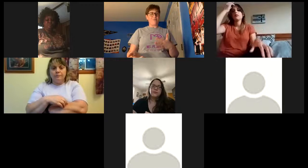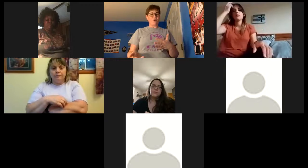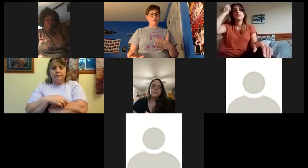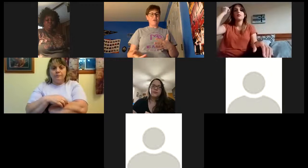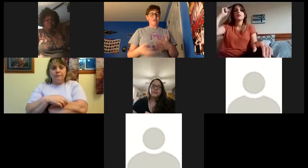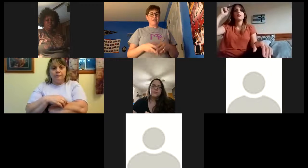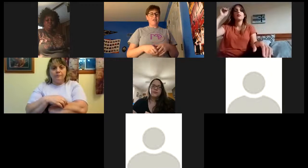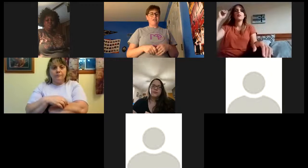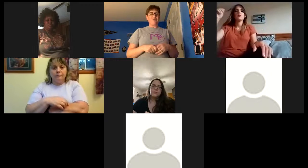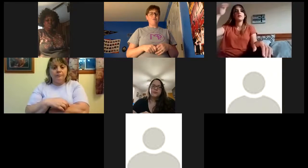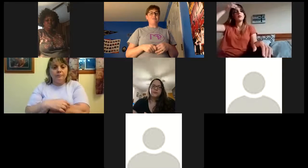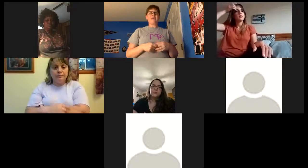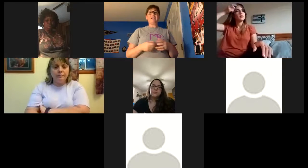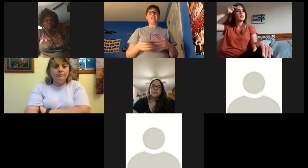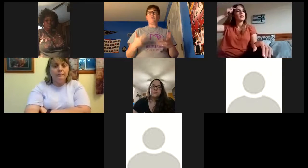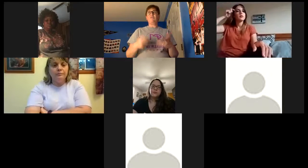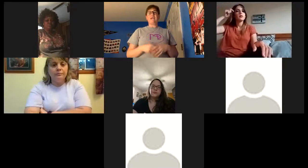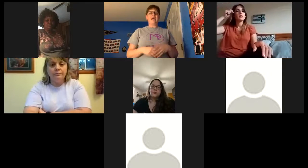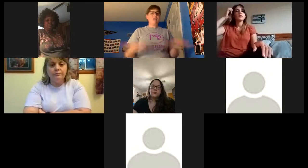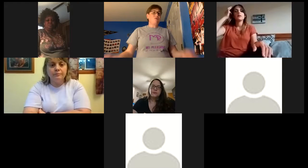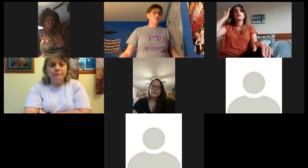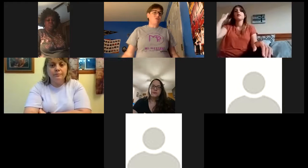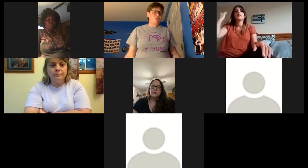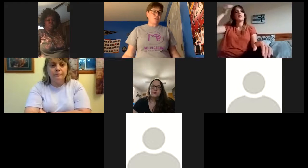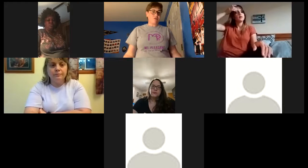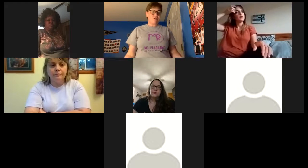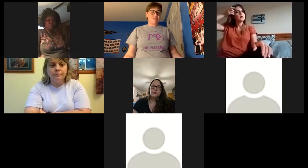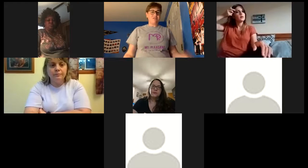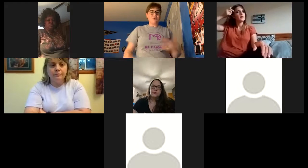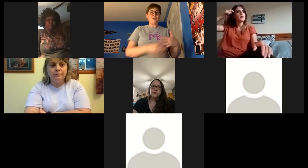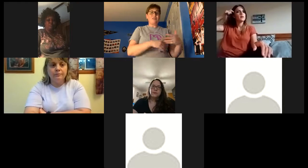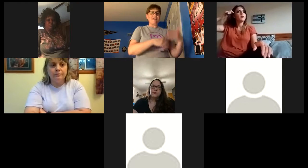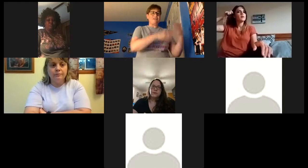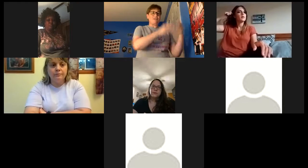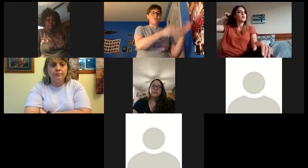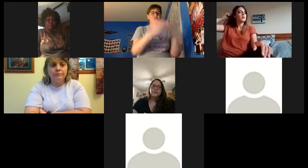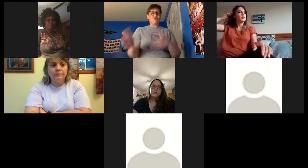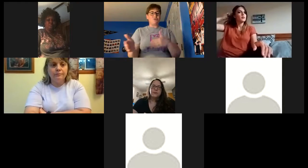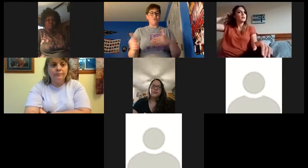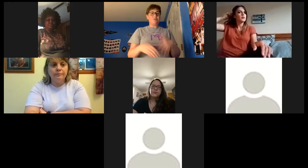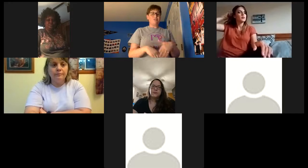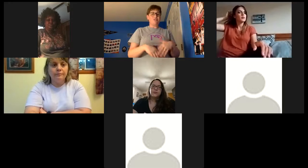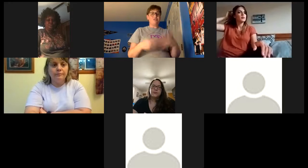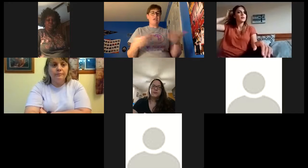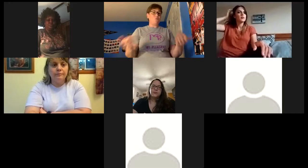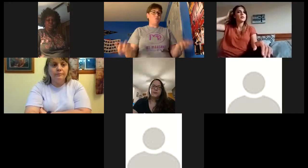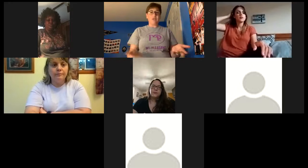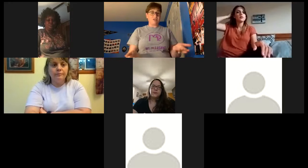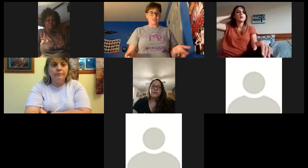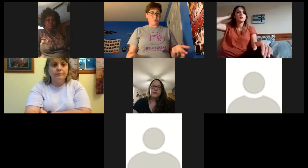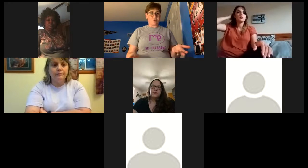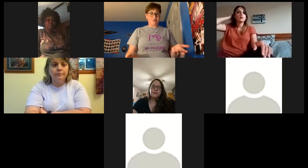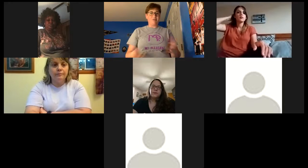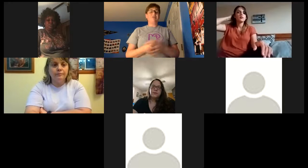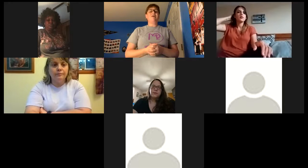type word. You know, almost like we'll say, hey, want to go to the store? So you leave out the do you and you just say, want to go to